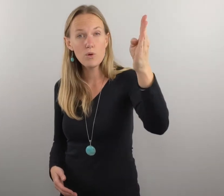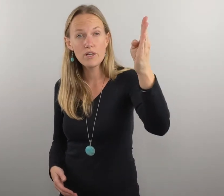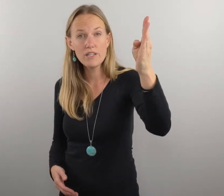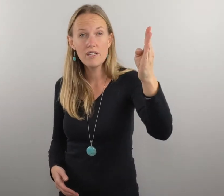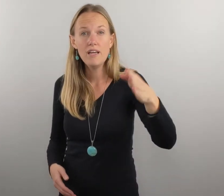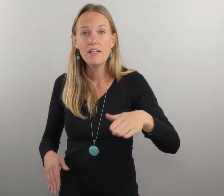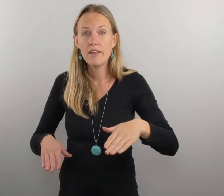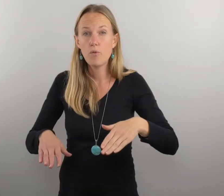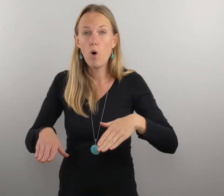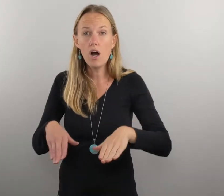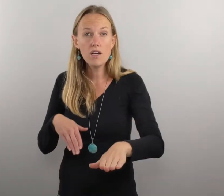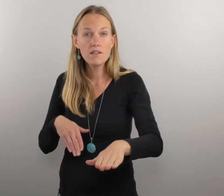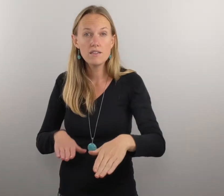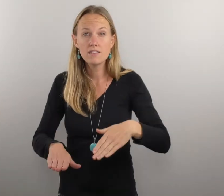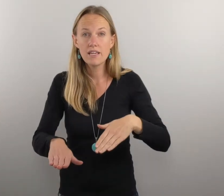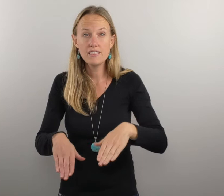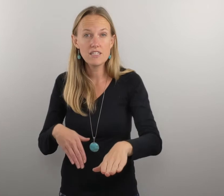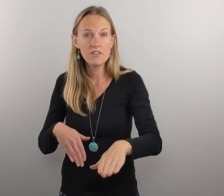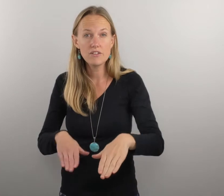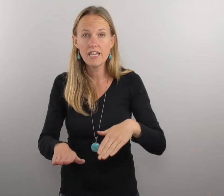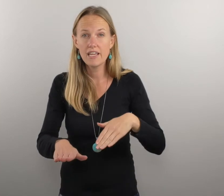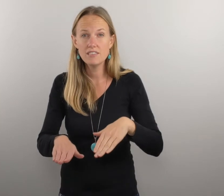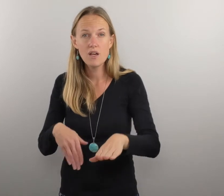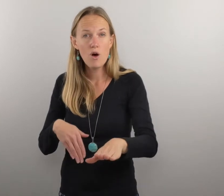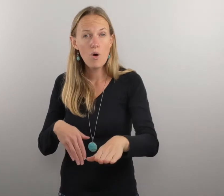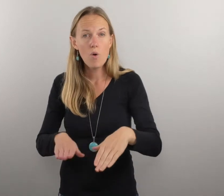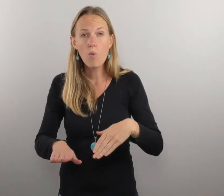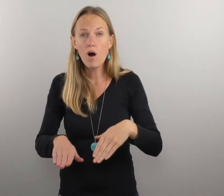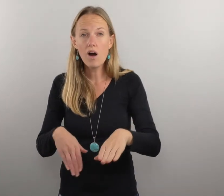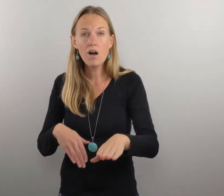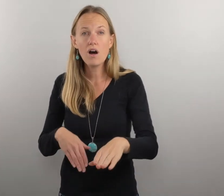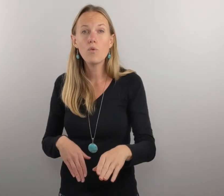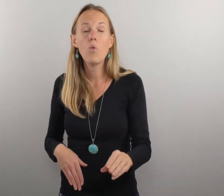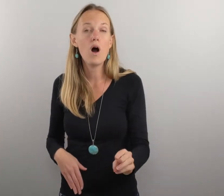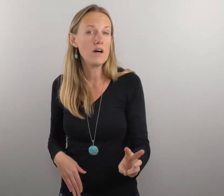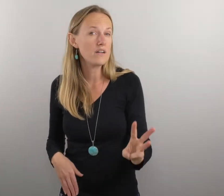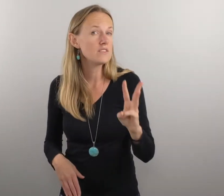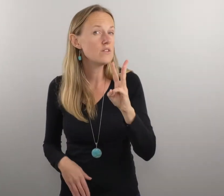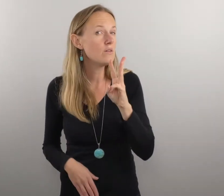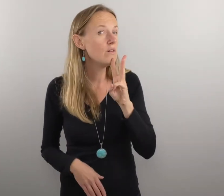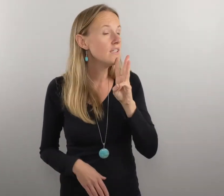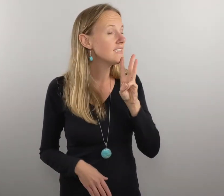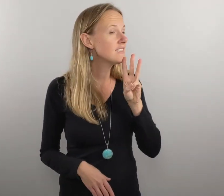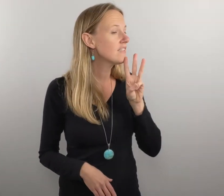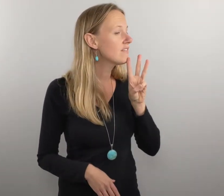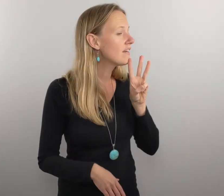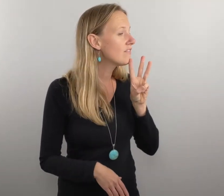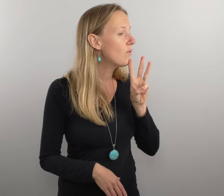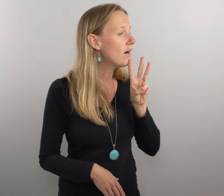Would, and then walk, okay? Shuffle those hands. Walk on water. So this is a sign for water,